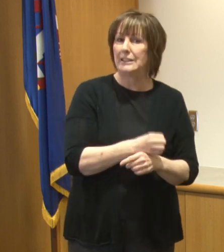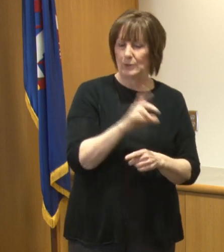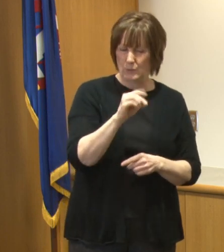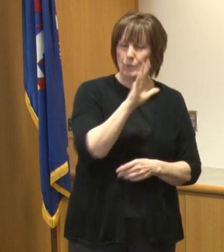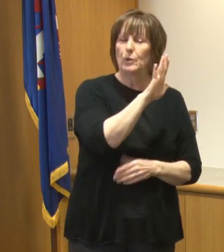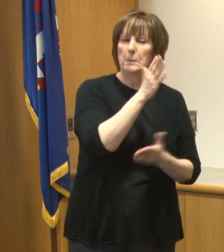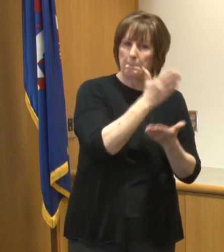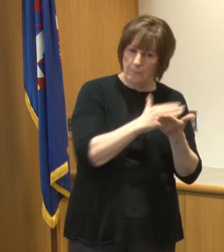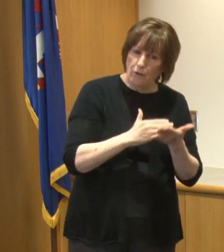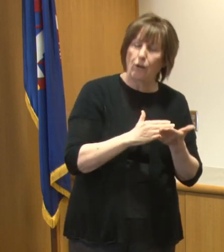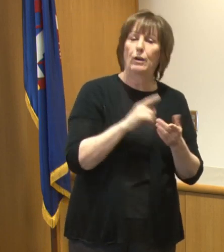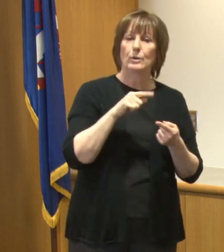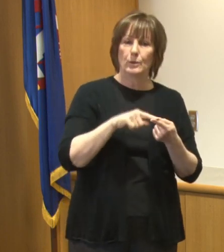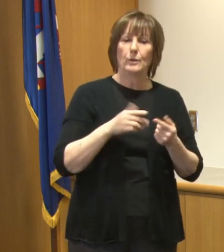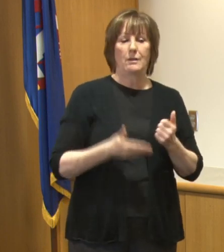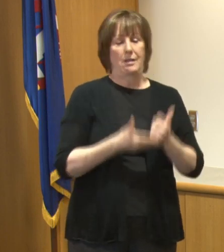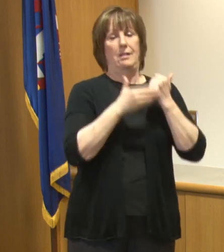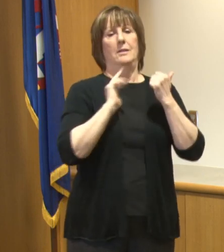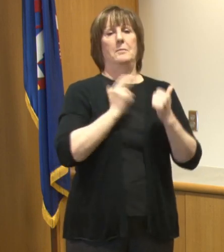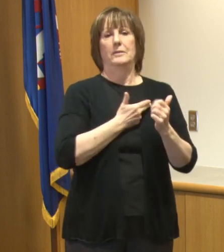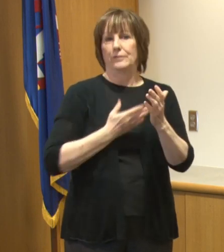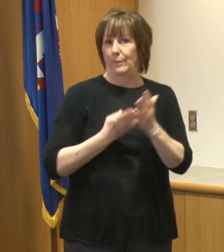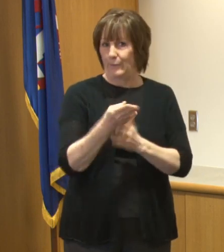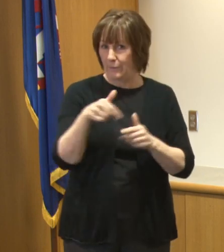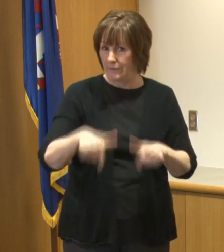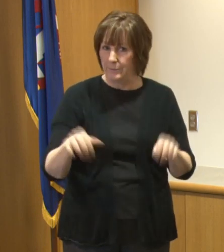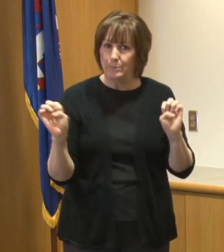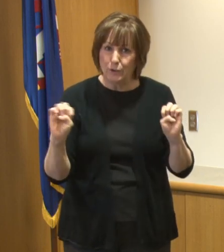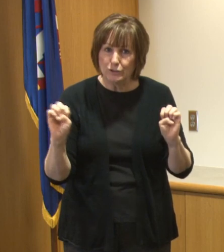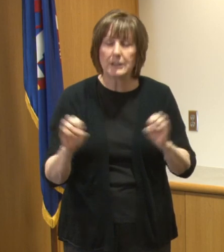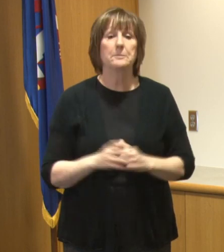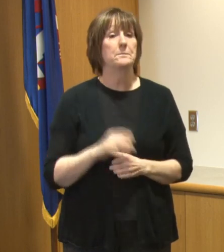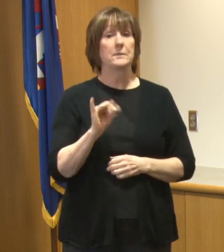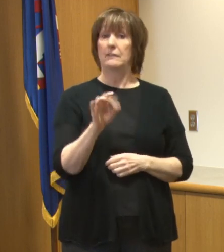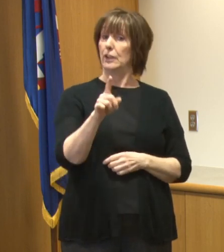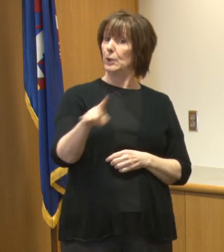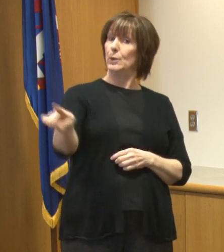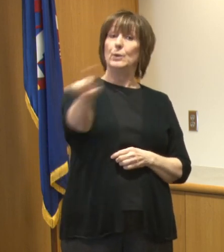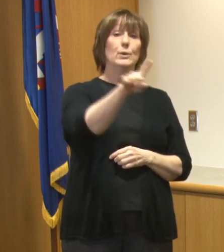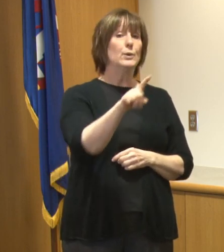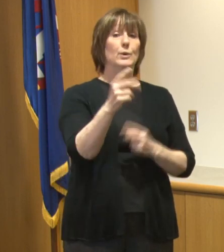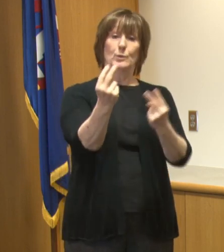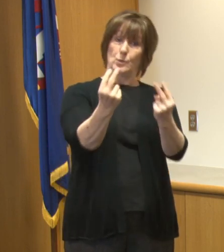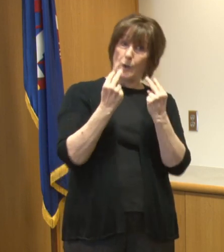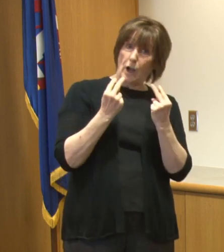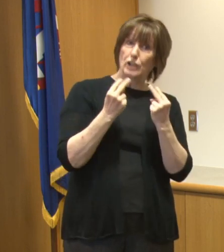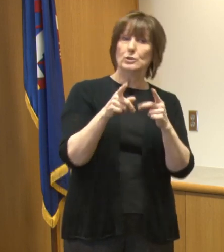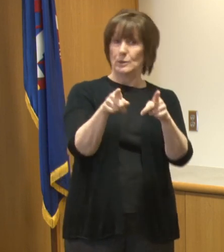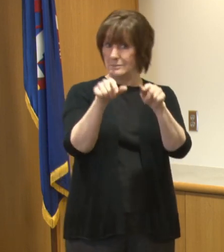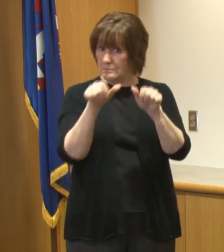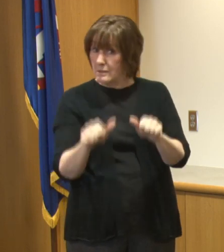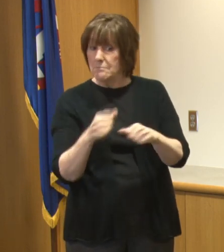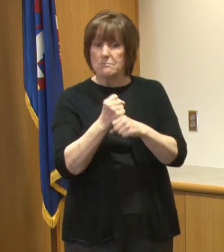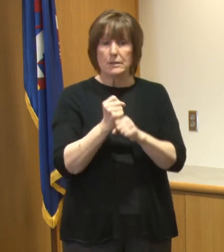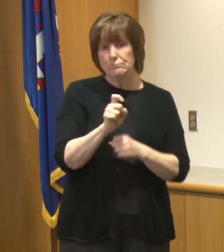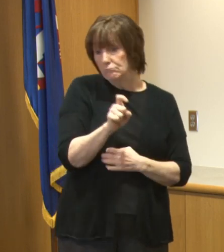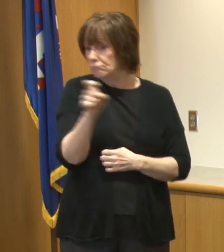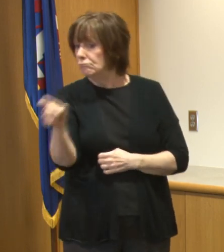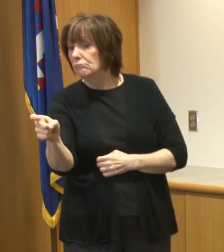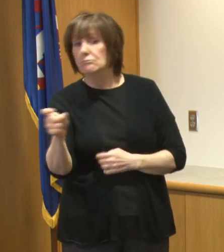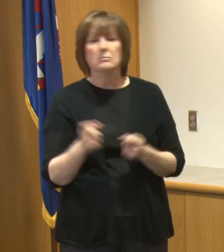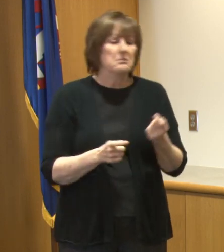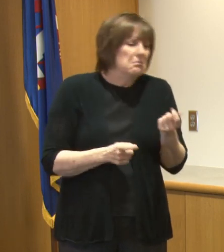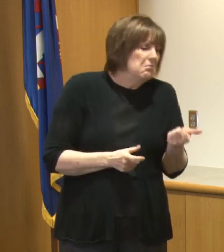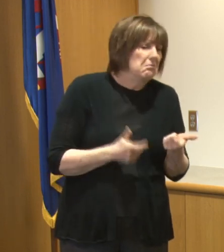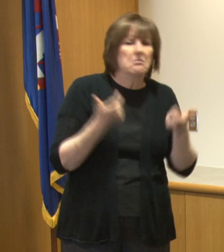doing your part to help get us through this public health emergency. If you out there watching are able to make a contribution,